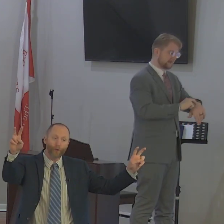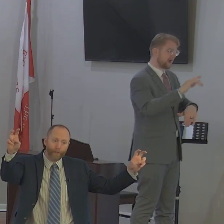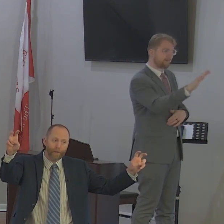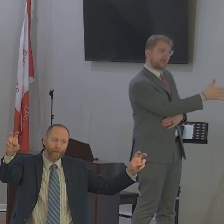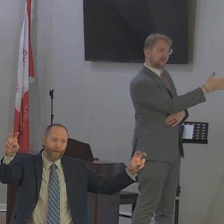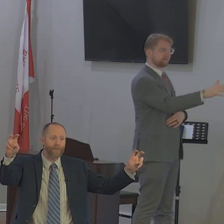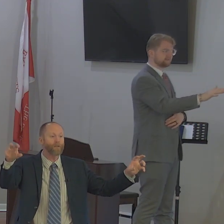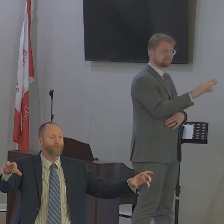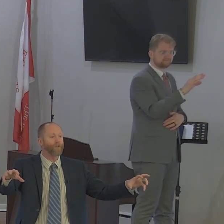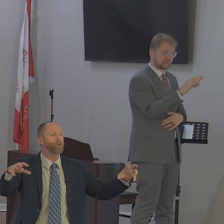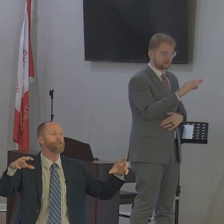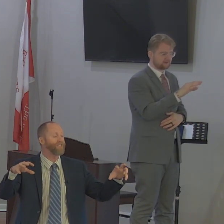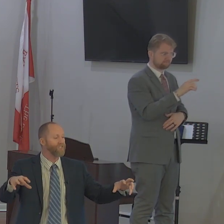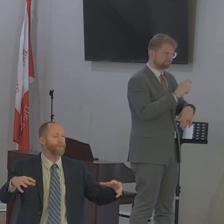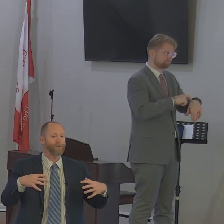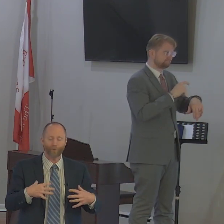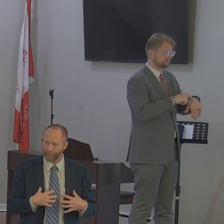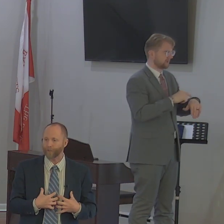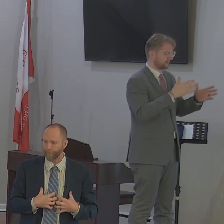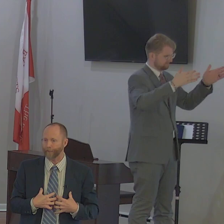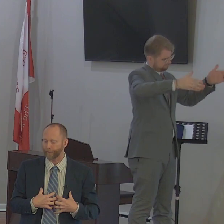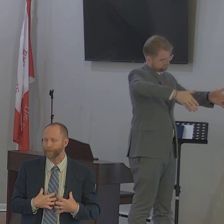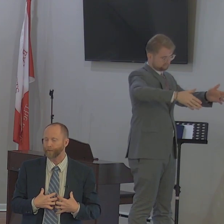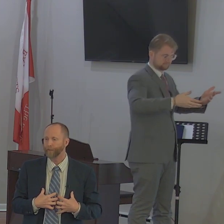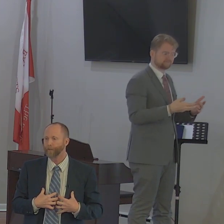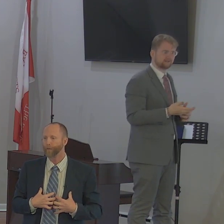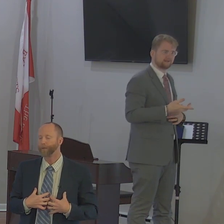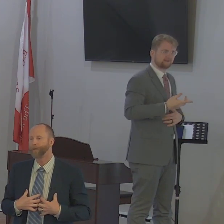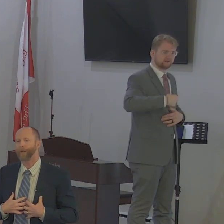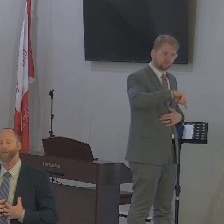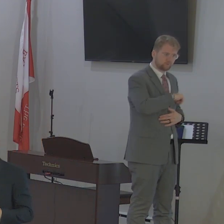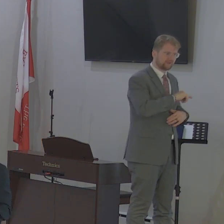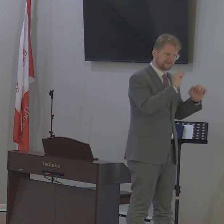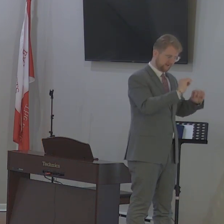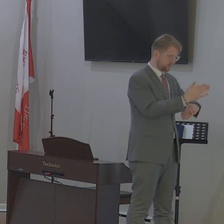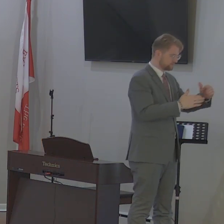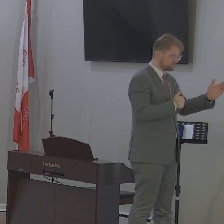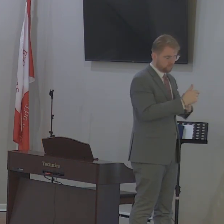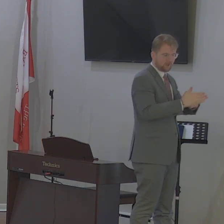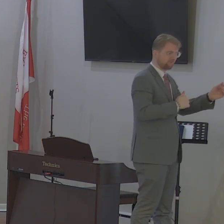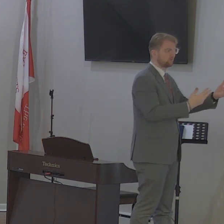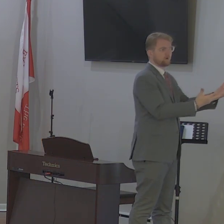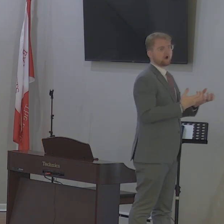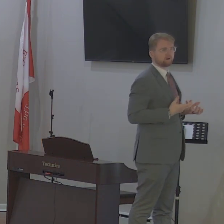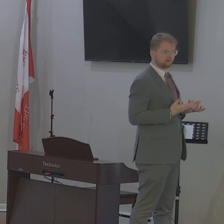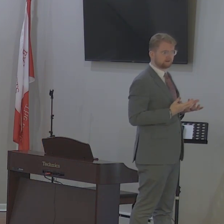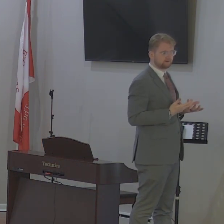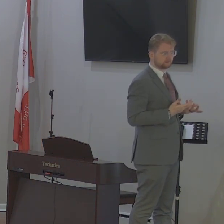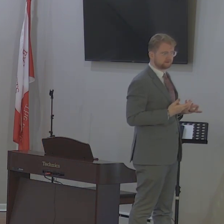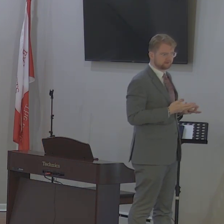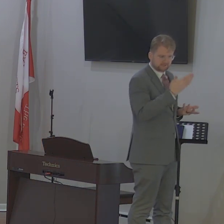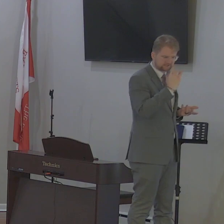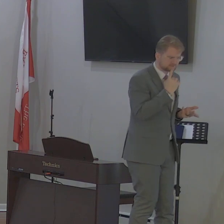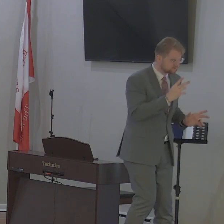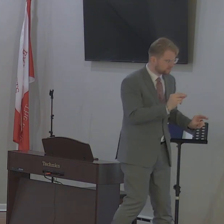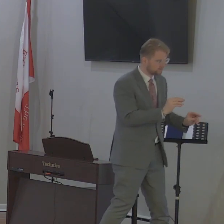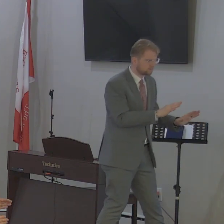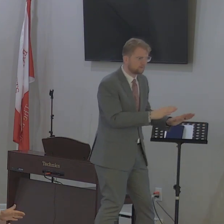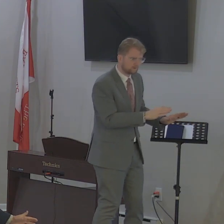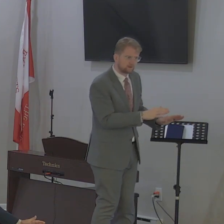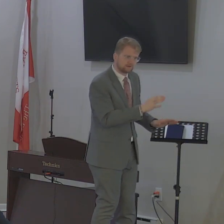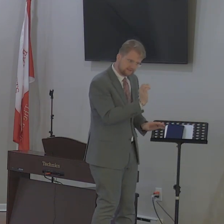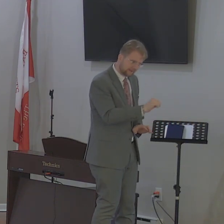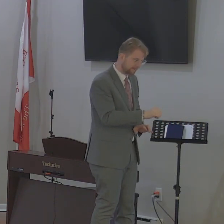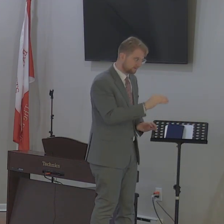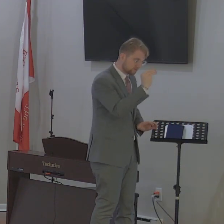do good as it feels and seems fit to me. And God says, no. You've been